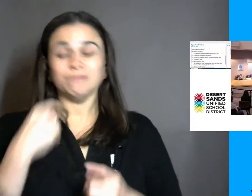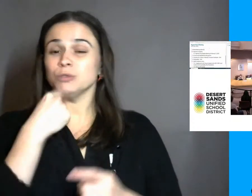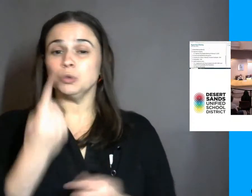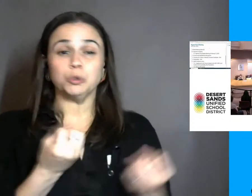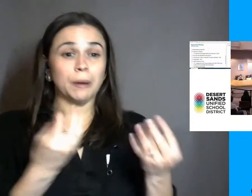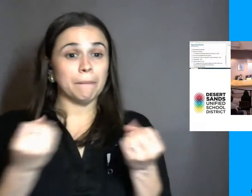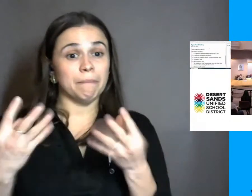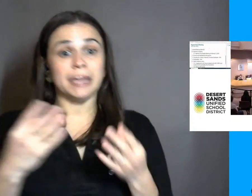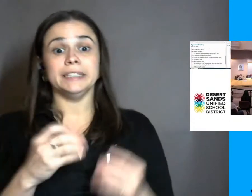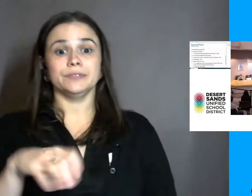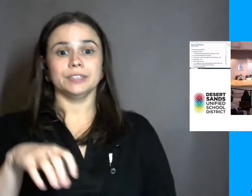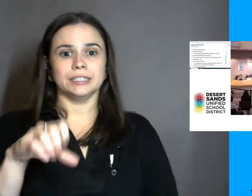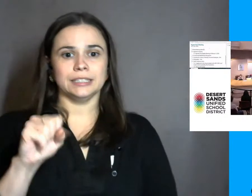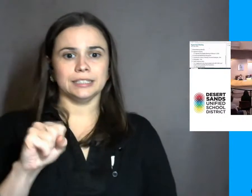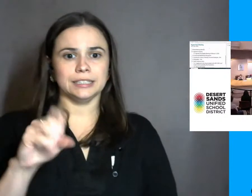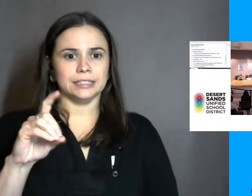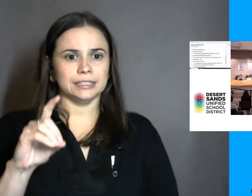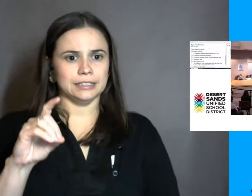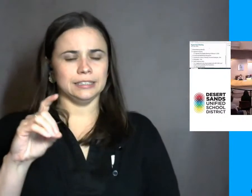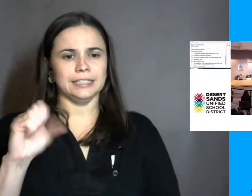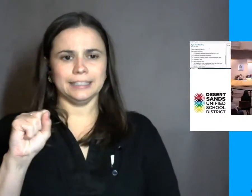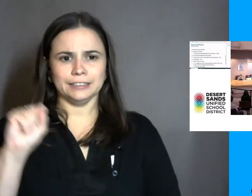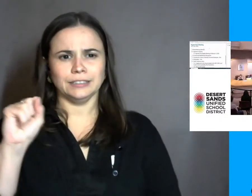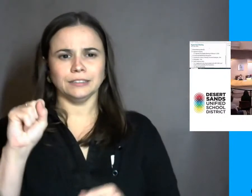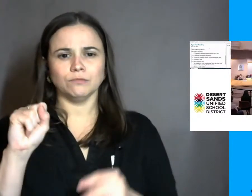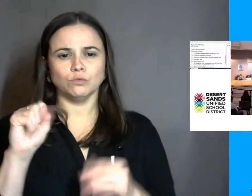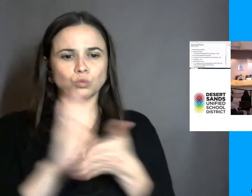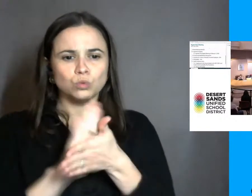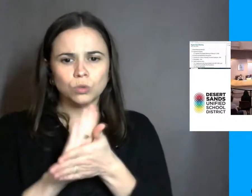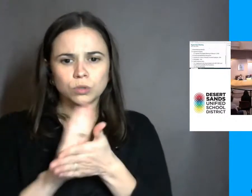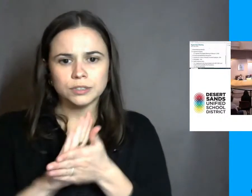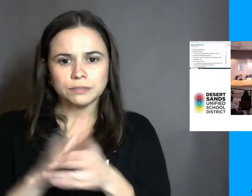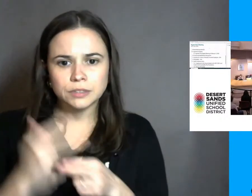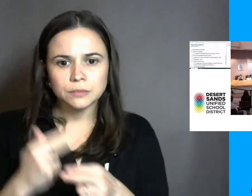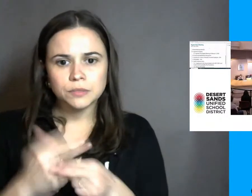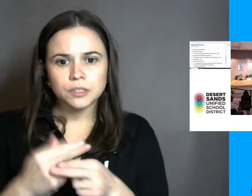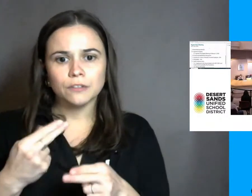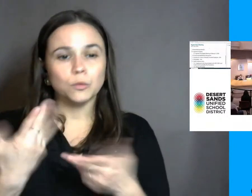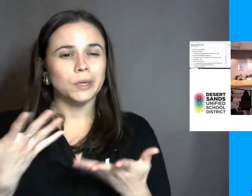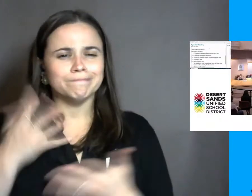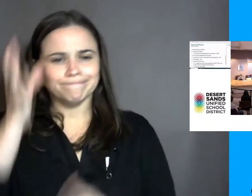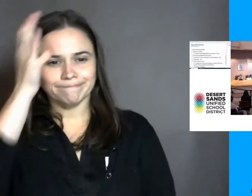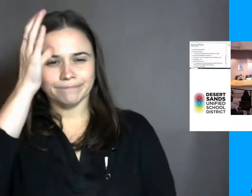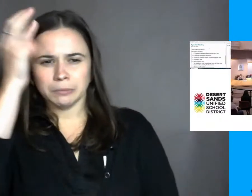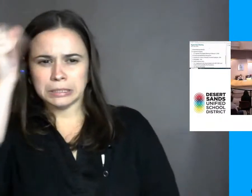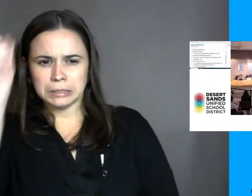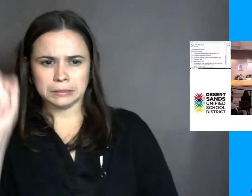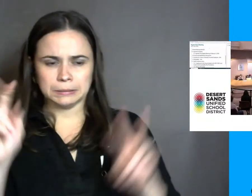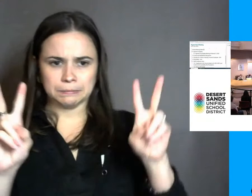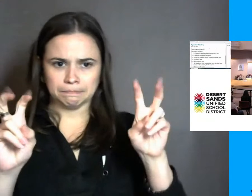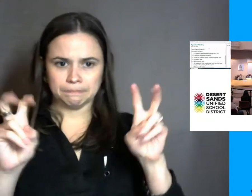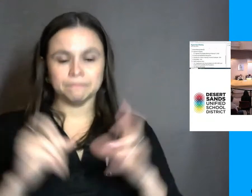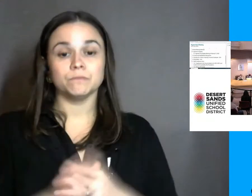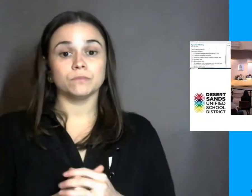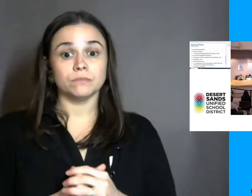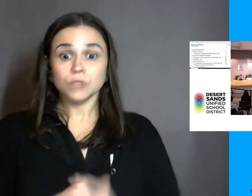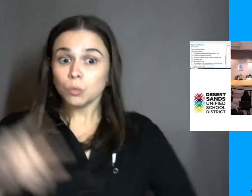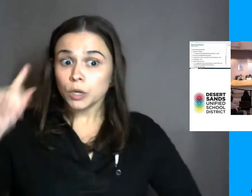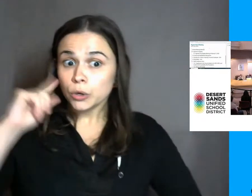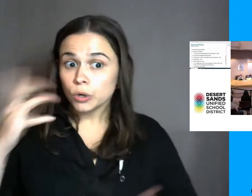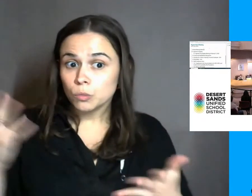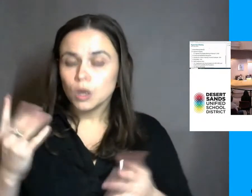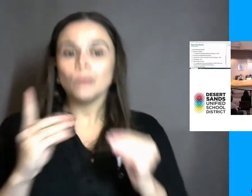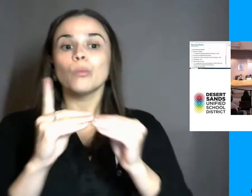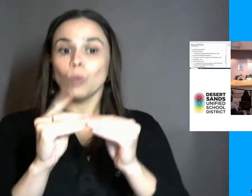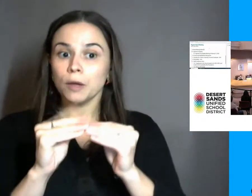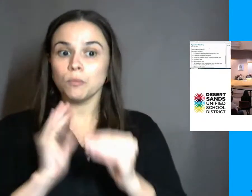were recognized as common sense schools. And last week we received word that another one of our schools has been